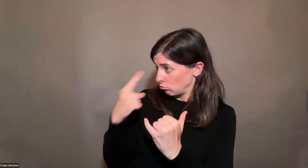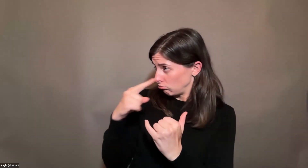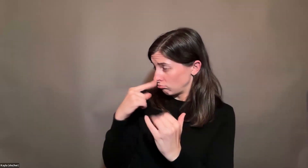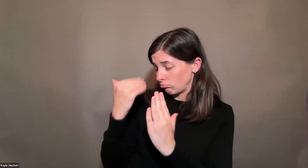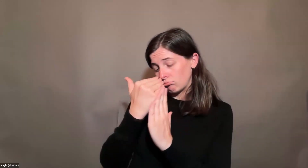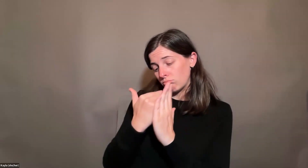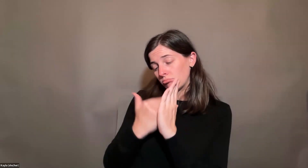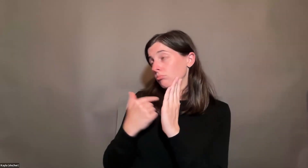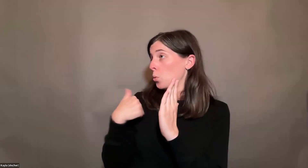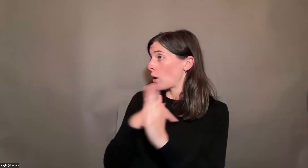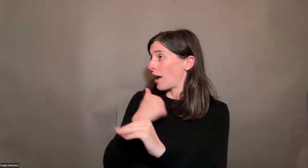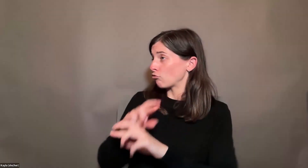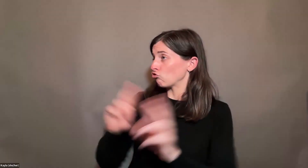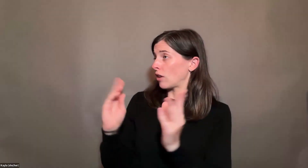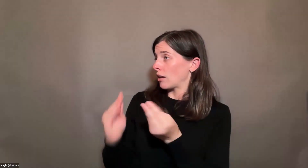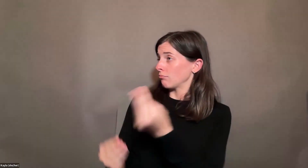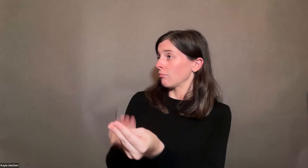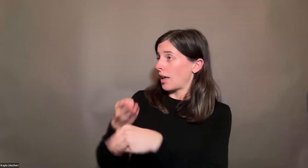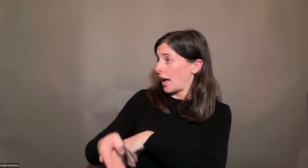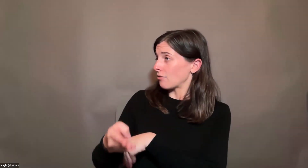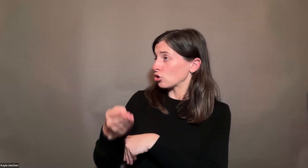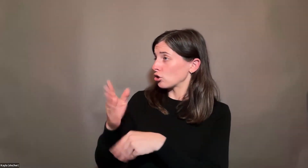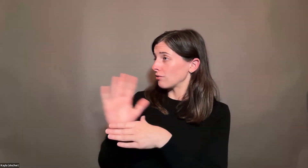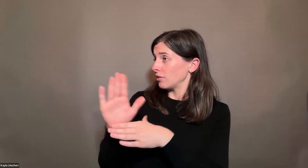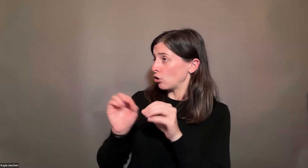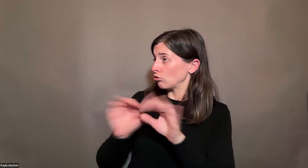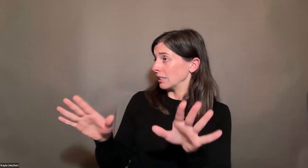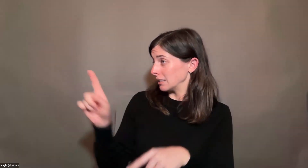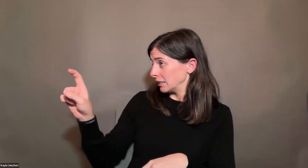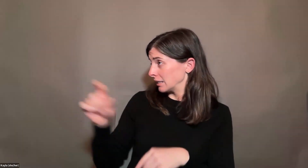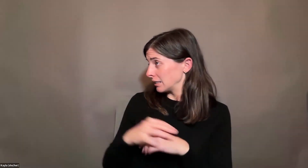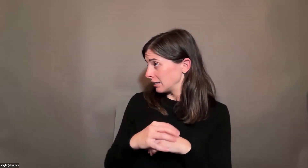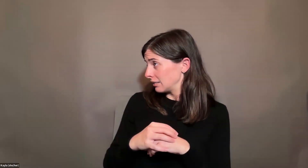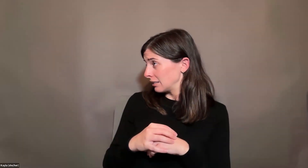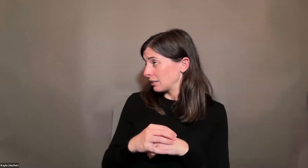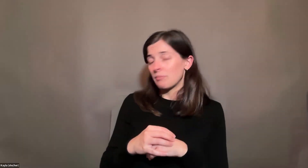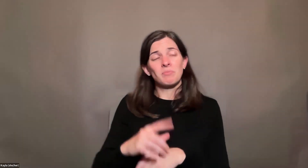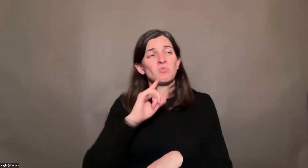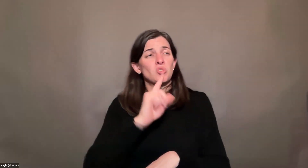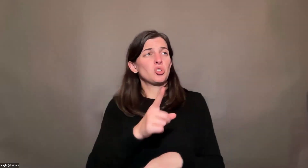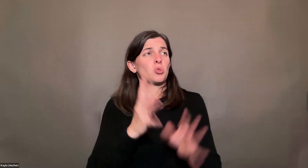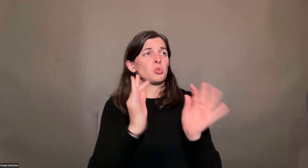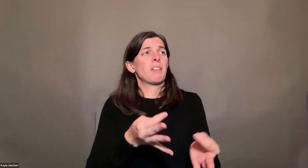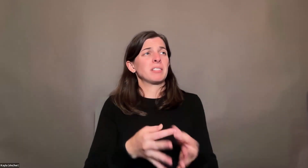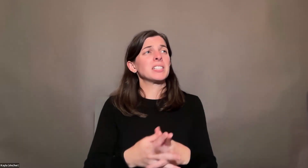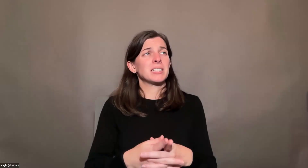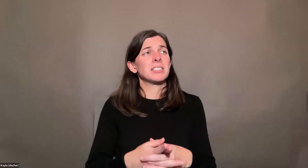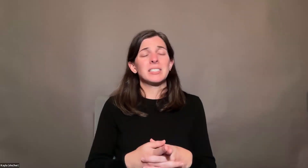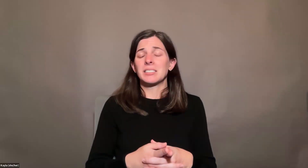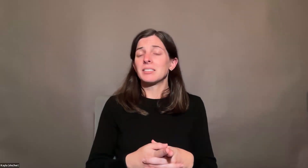them available for people afterwards once the video is released? Okay, sure, definitely. That'd be great. Okay. Well, thank